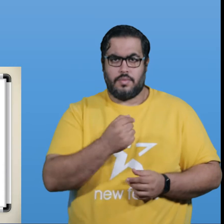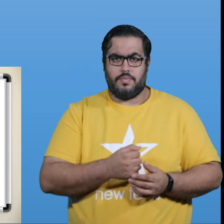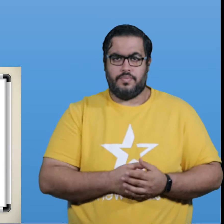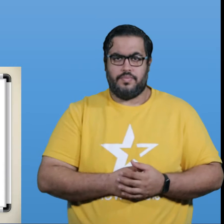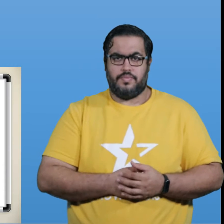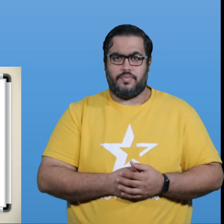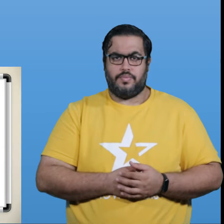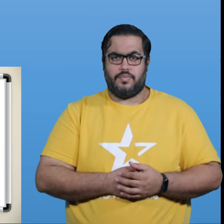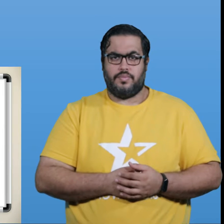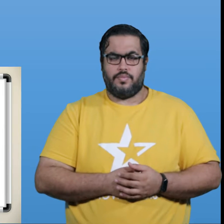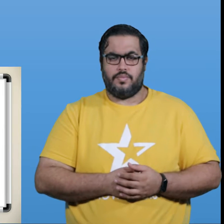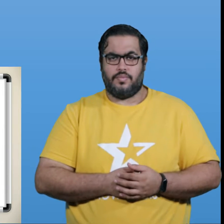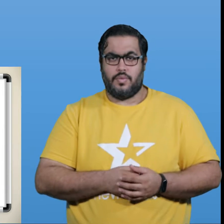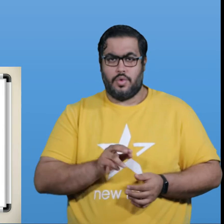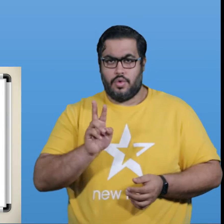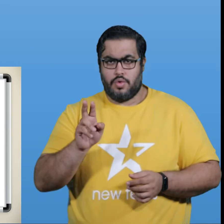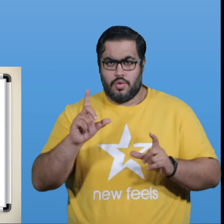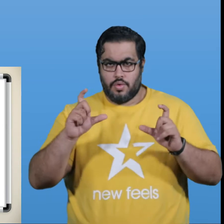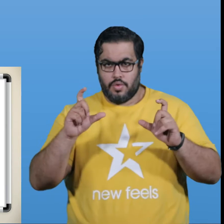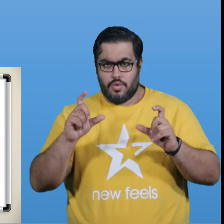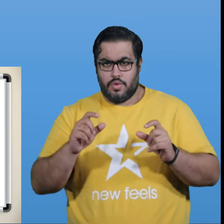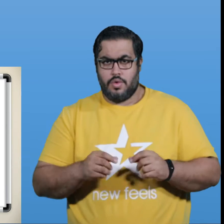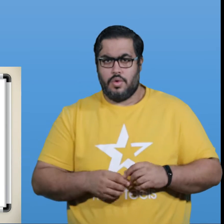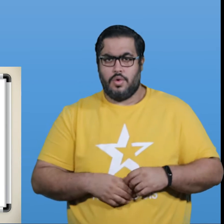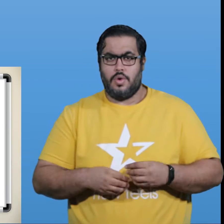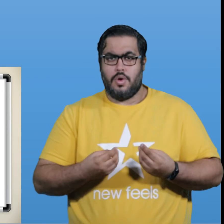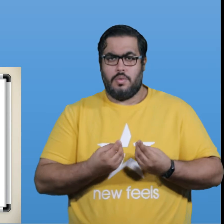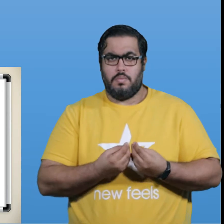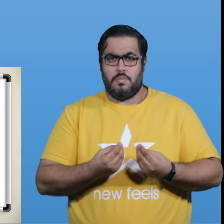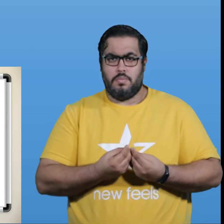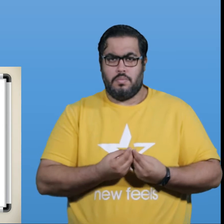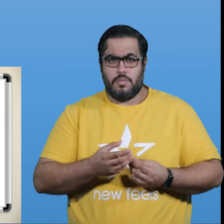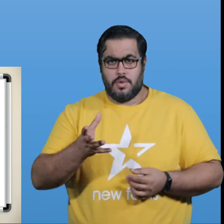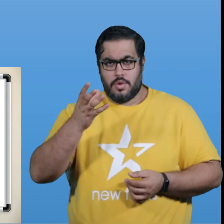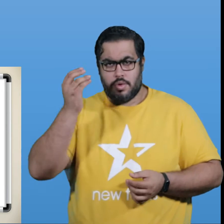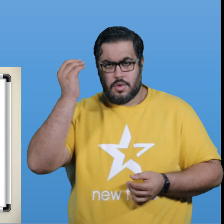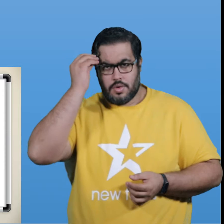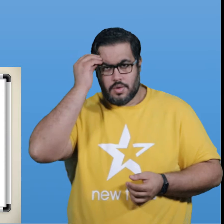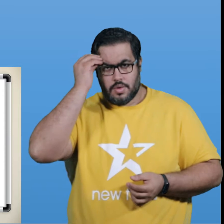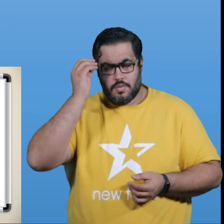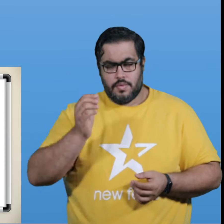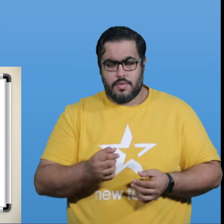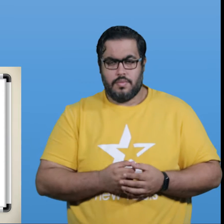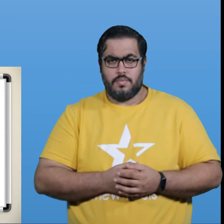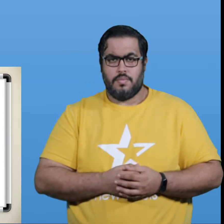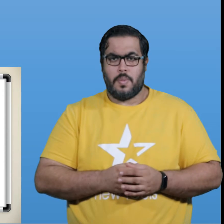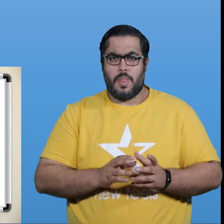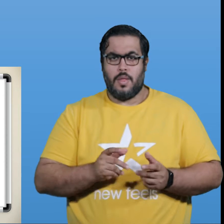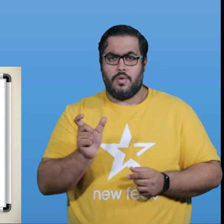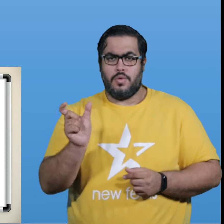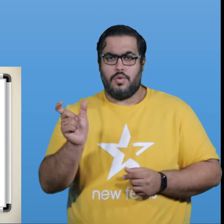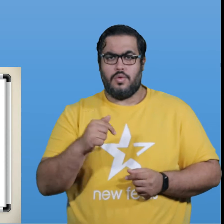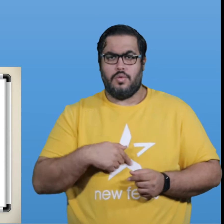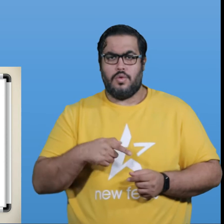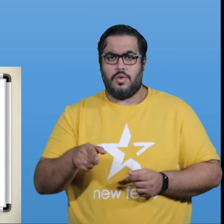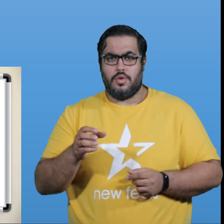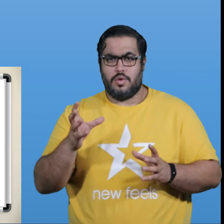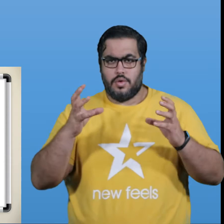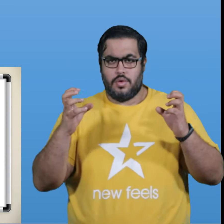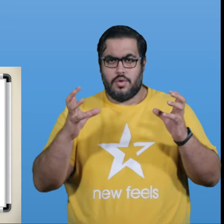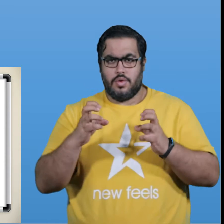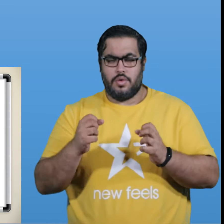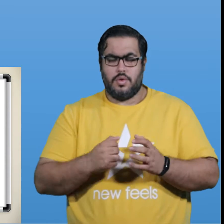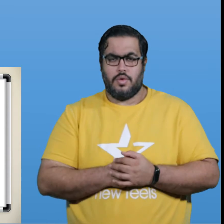as always, I'm going to show you a picture, and we need to see the word that represent the meaning of the